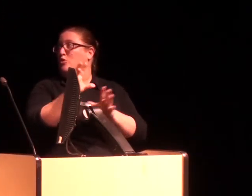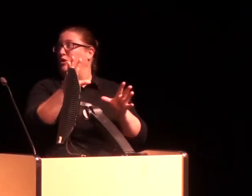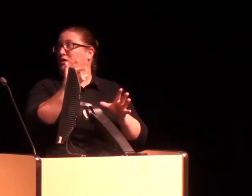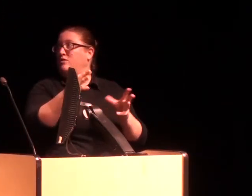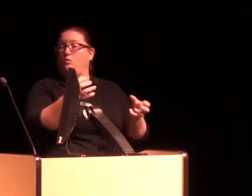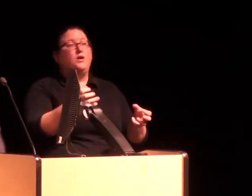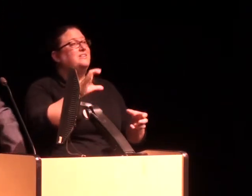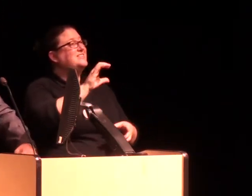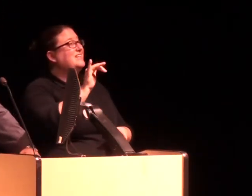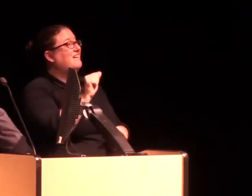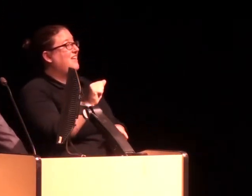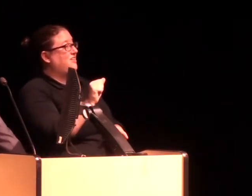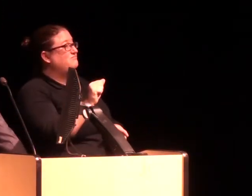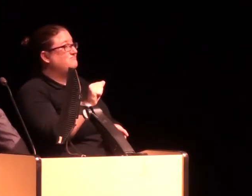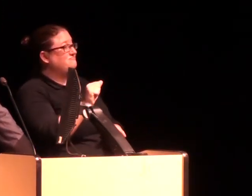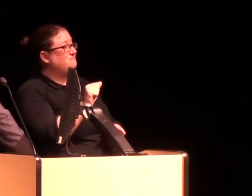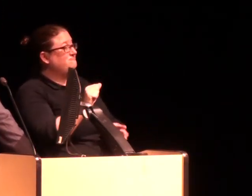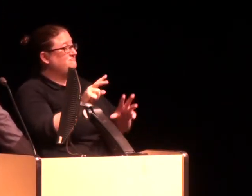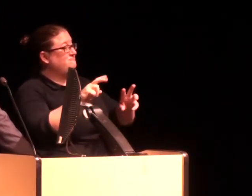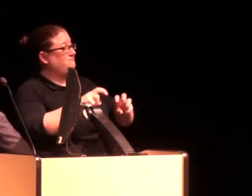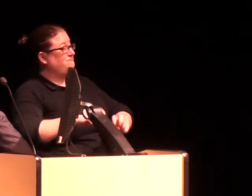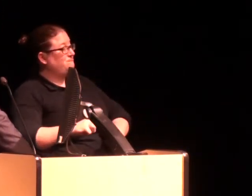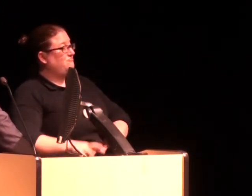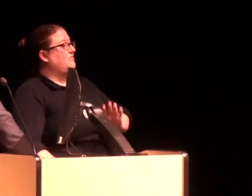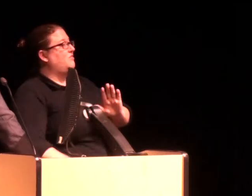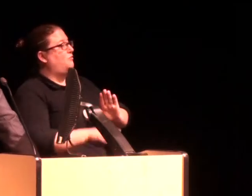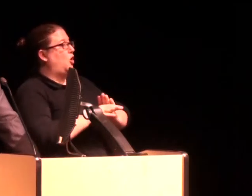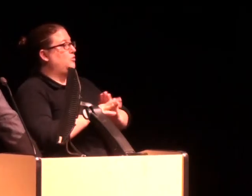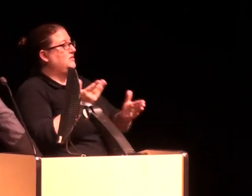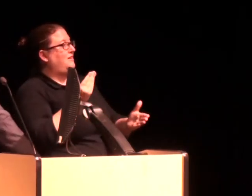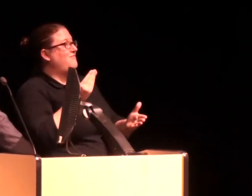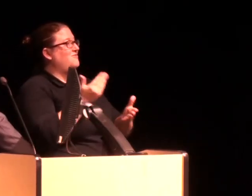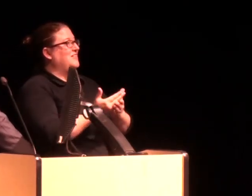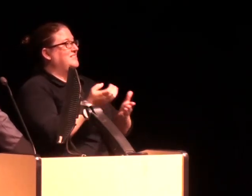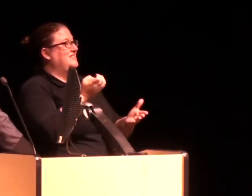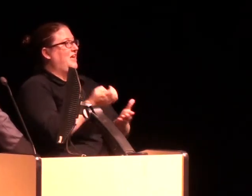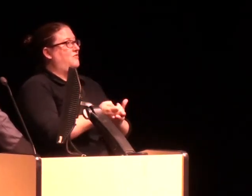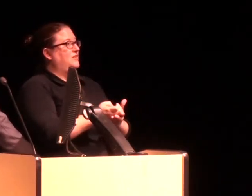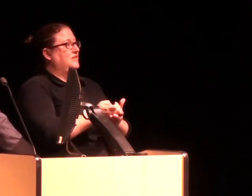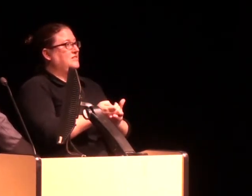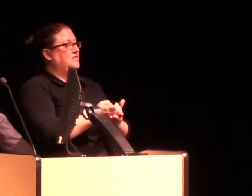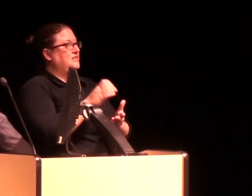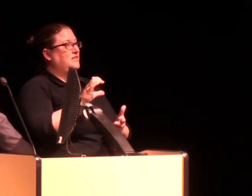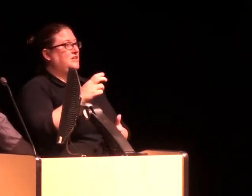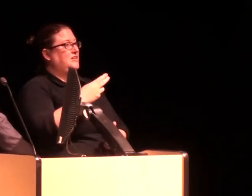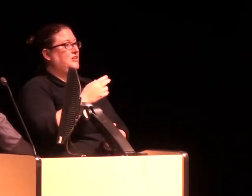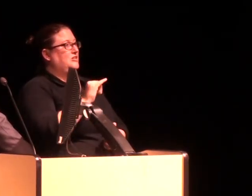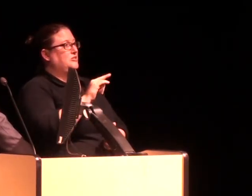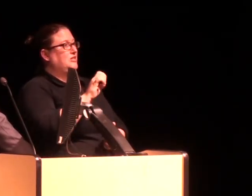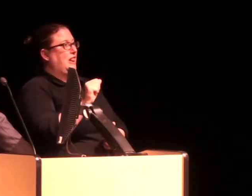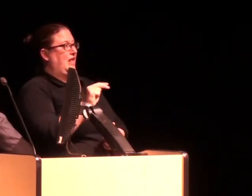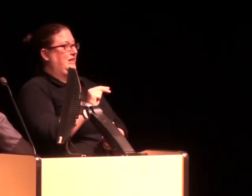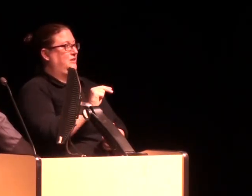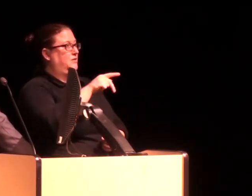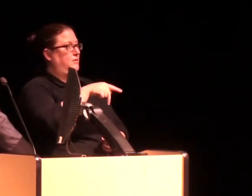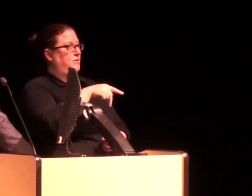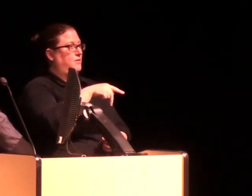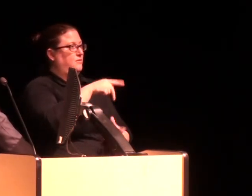the CIA concluded that there was convincing evidence that Chilean dictator Augusto